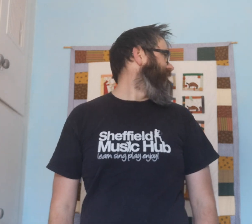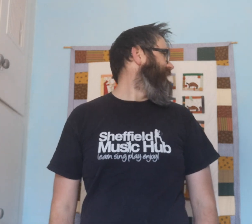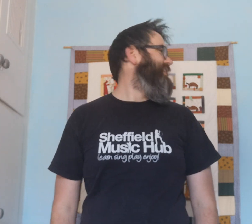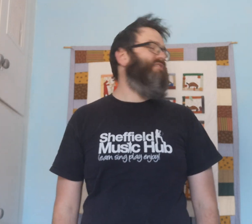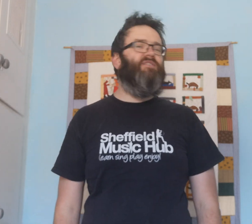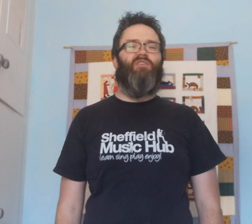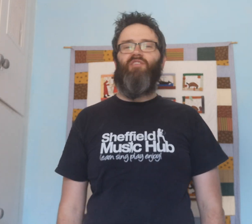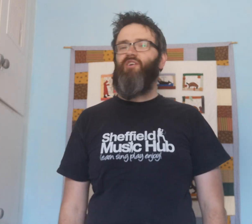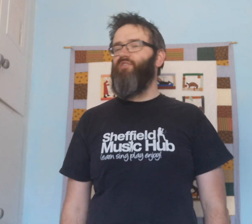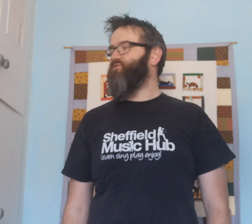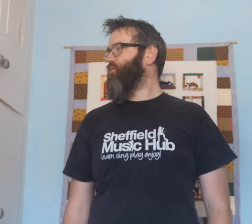And round over the other shoulder.